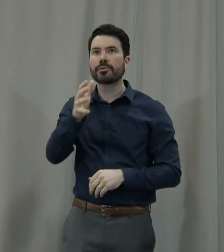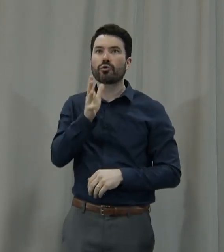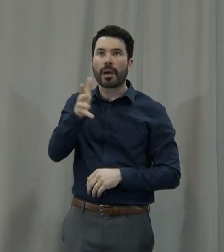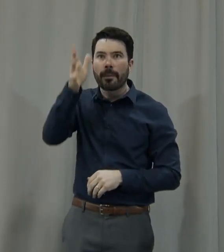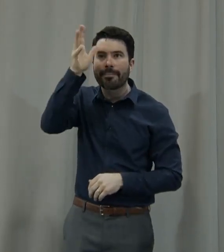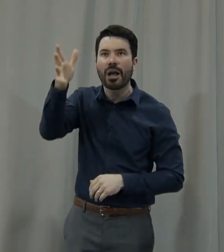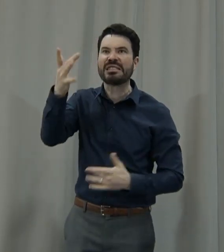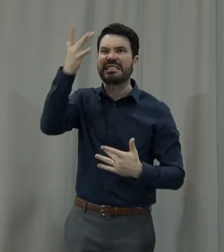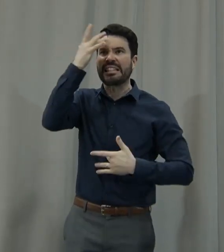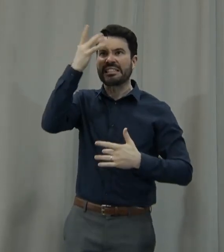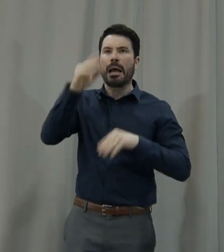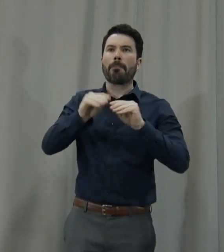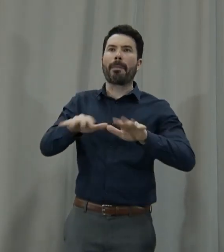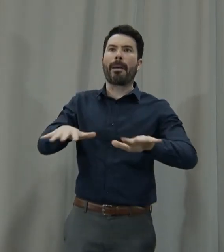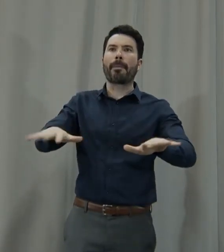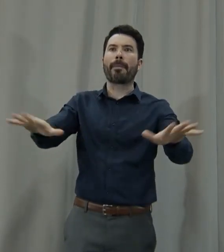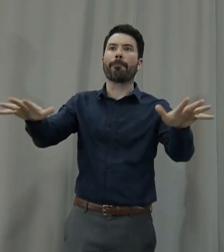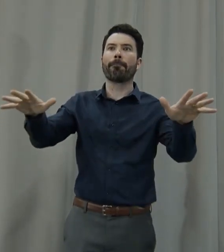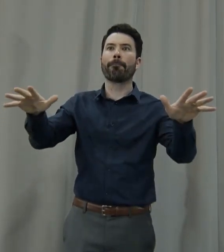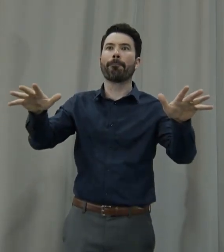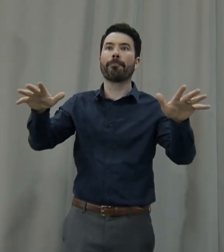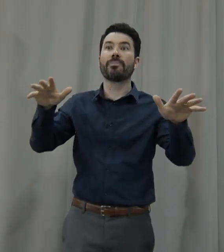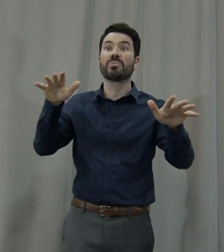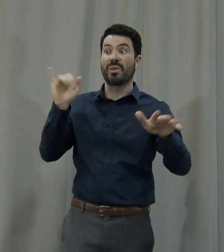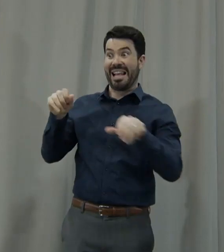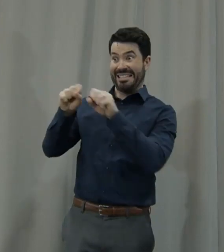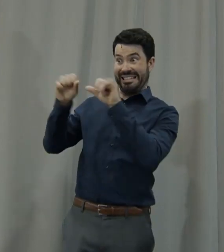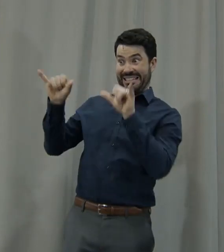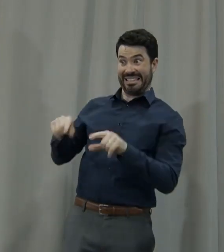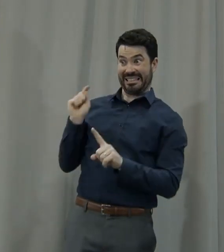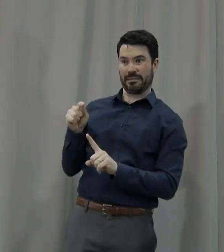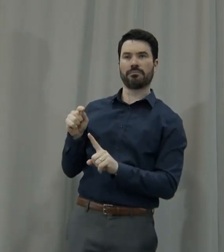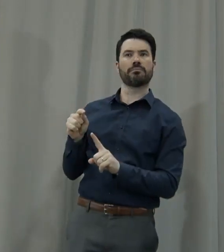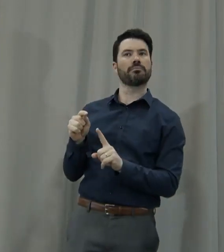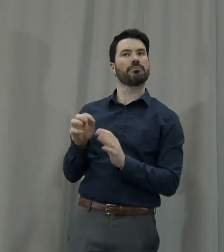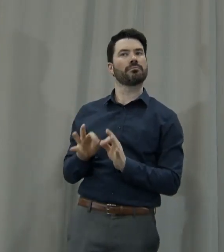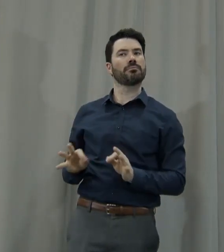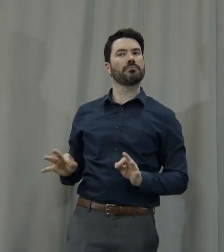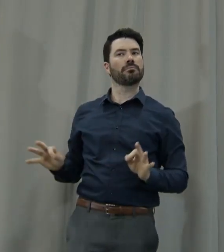of infrastructure is critical to addressing and preventing